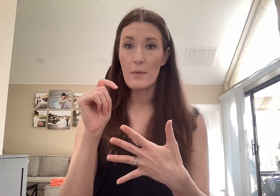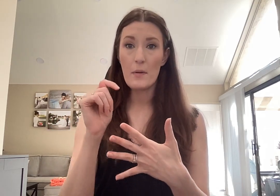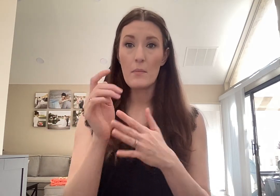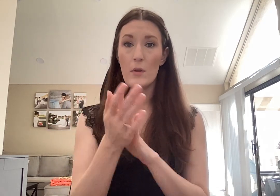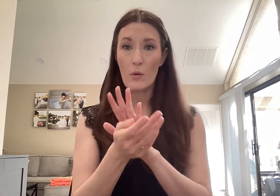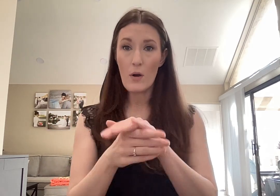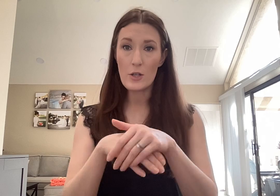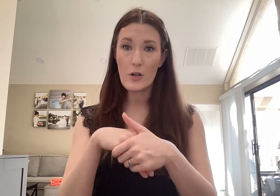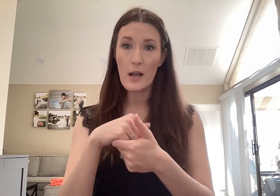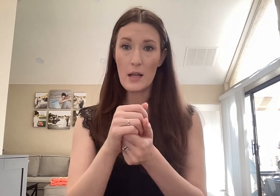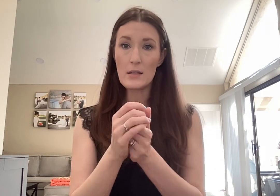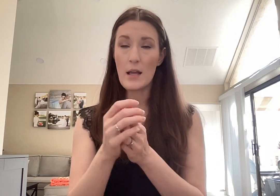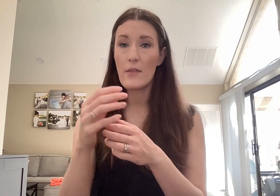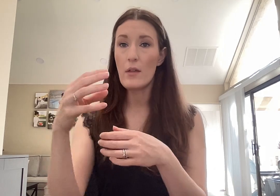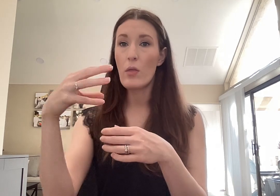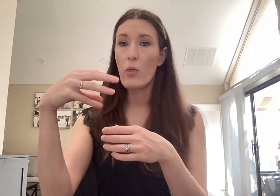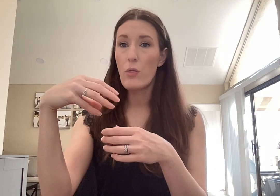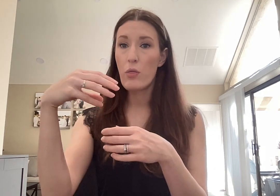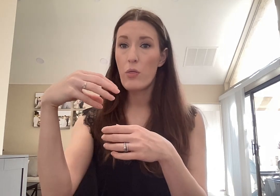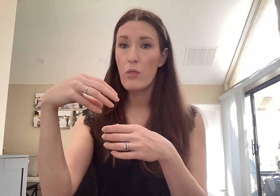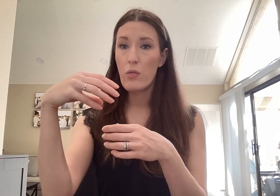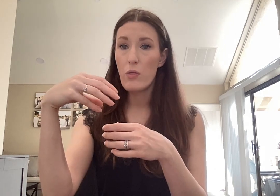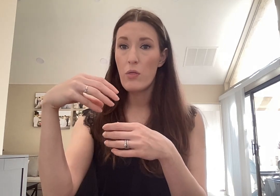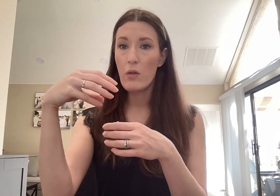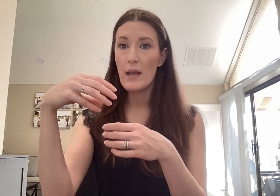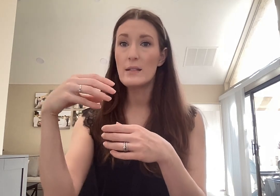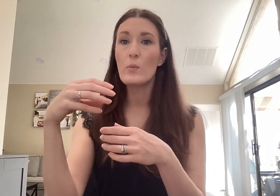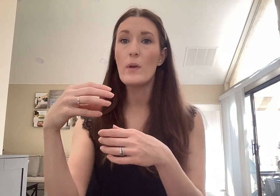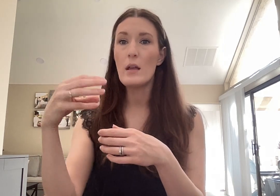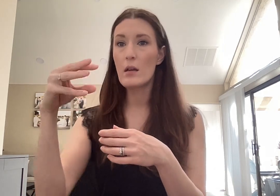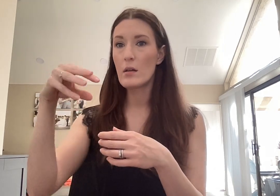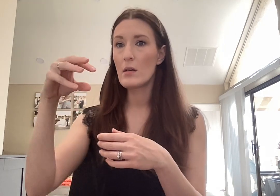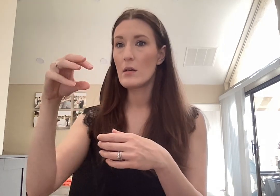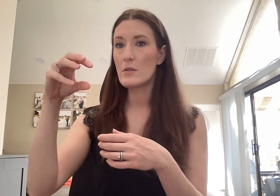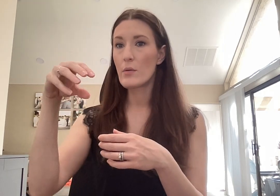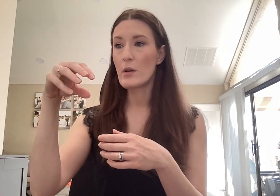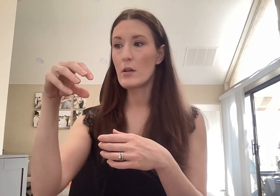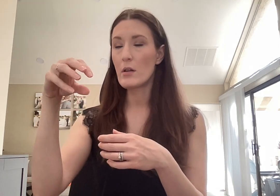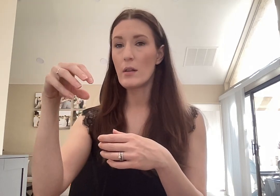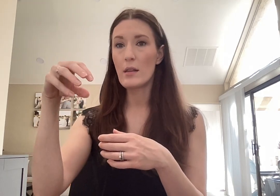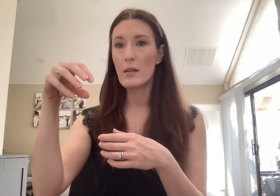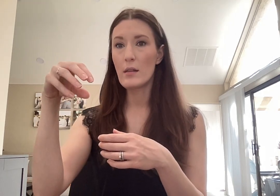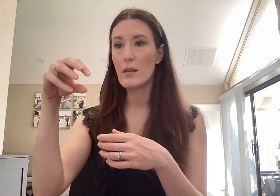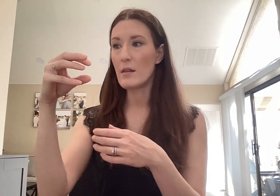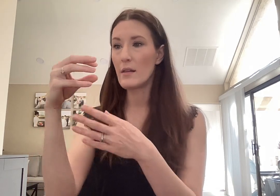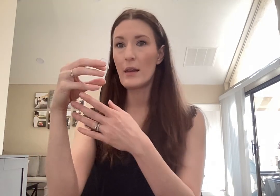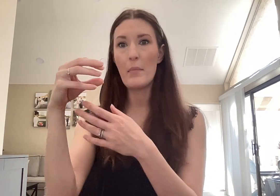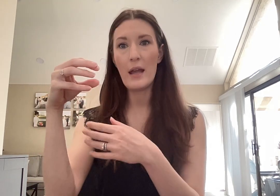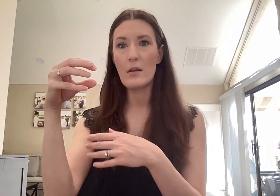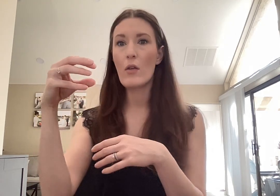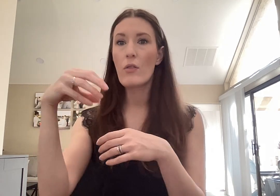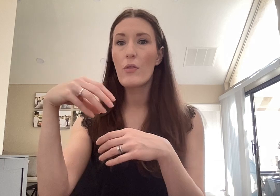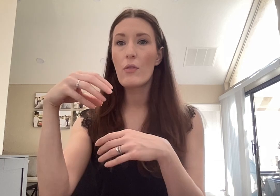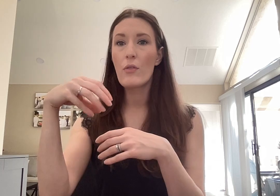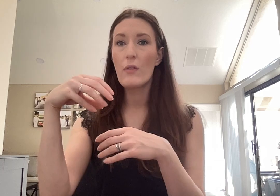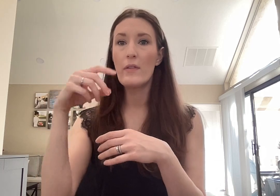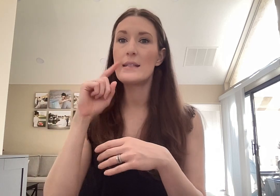Bathroom, you wash your hands and then it's weak. So we're gonna limp hand,